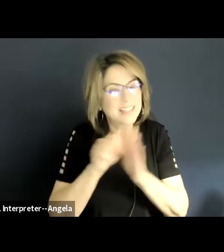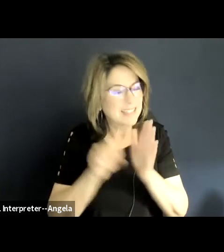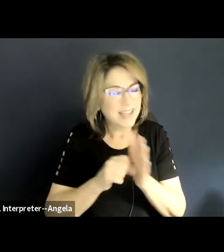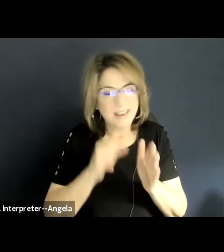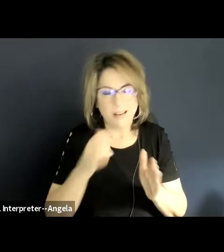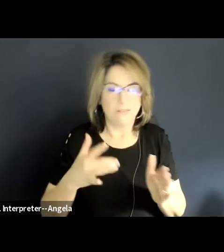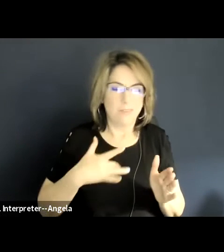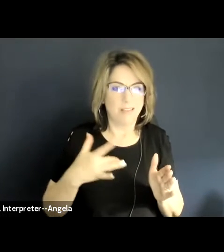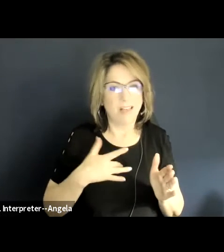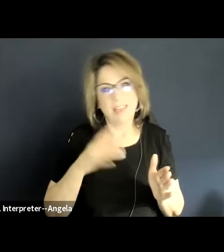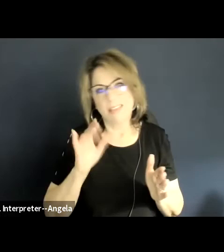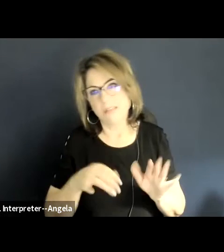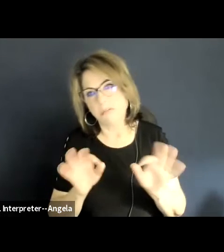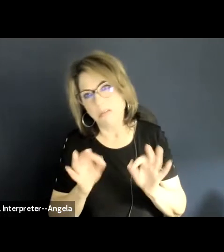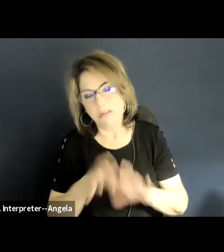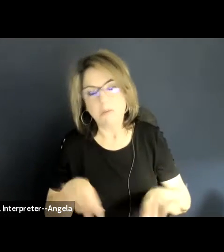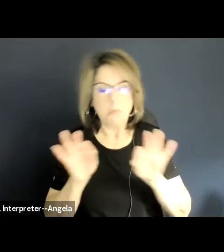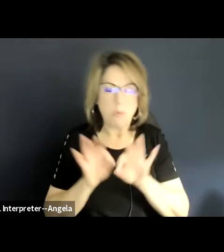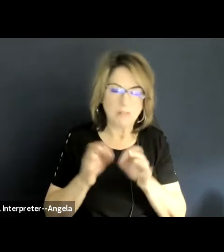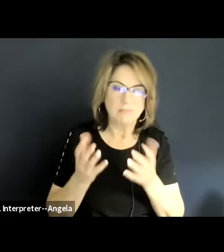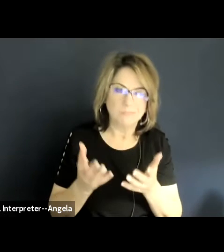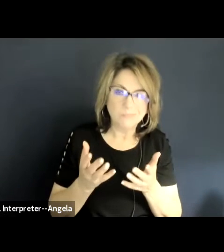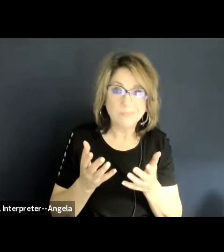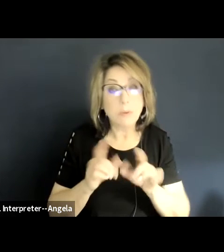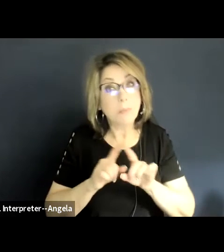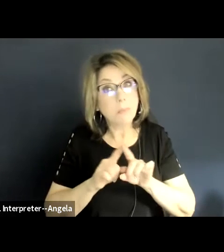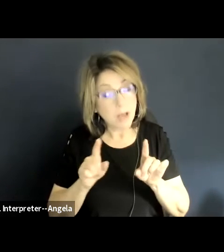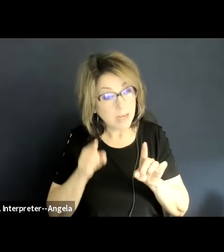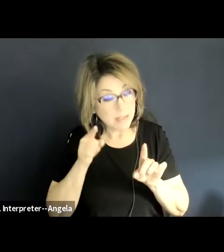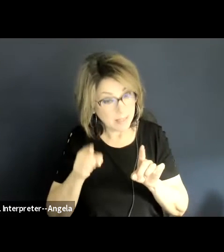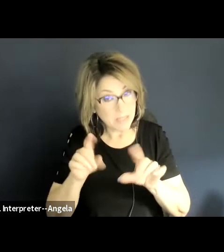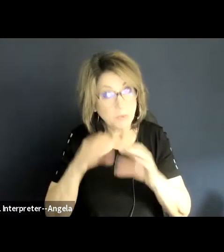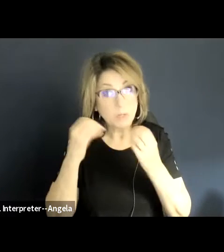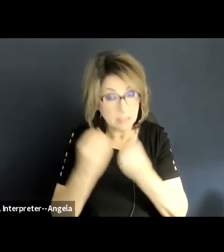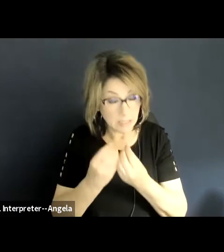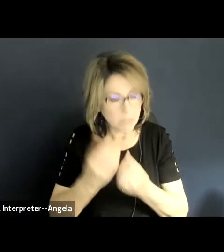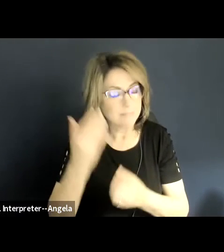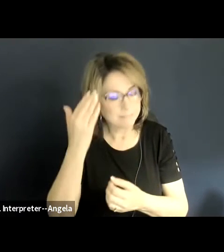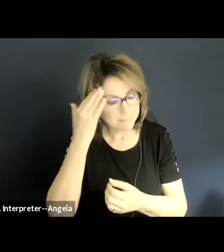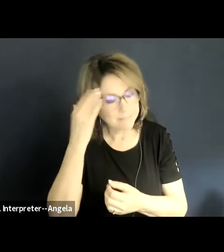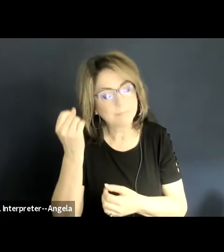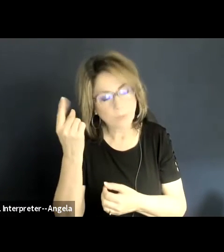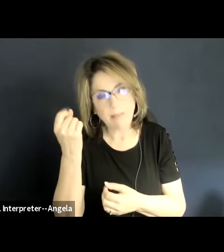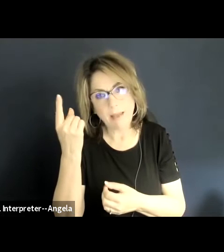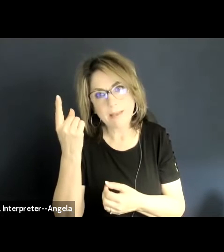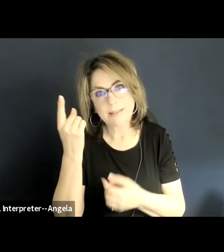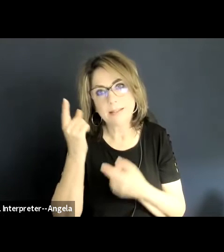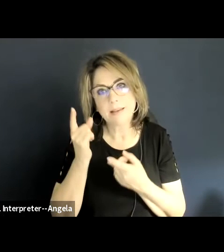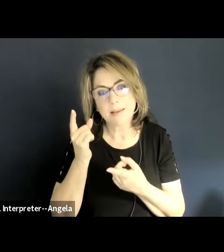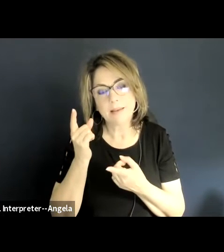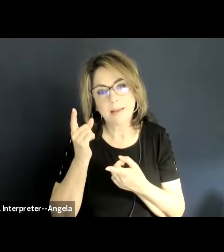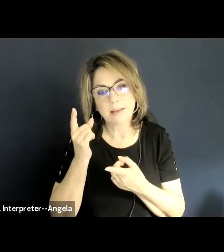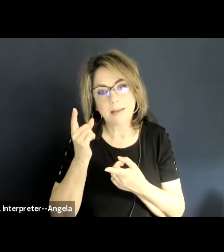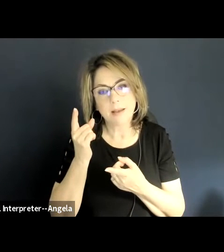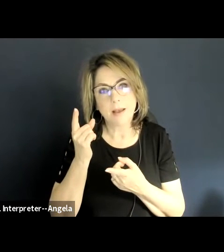important. But these organizations do realize that, as